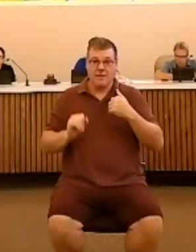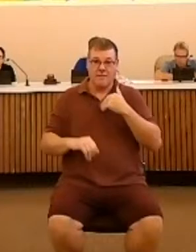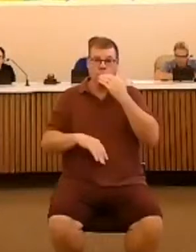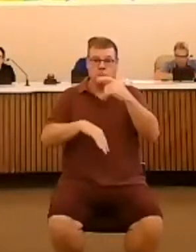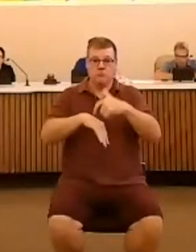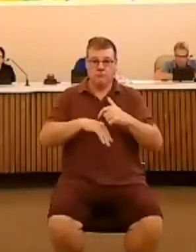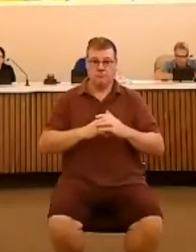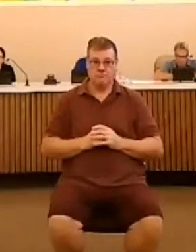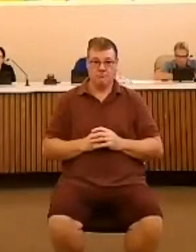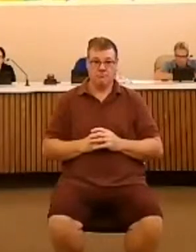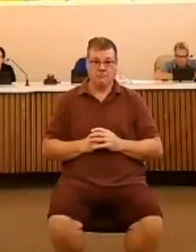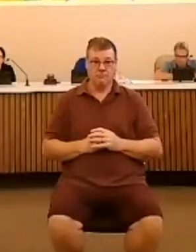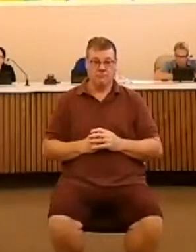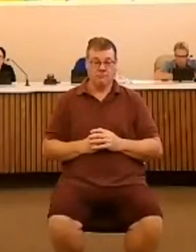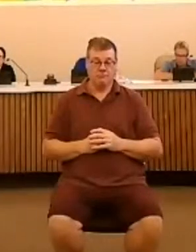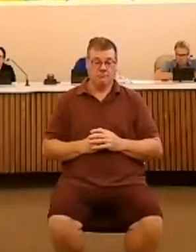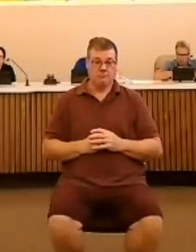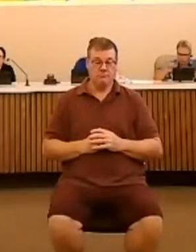time.